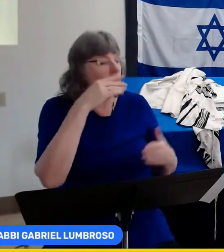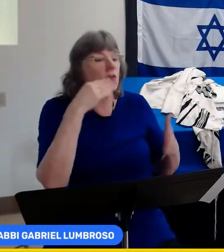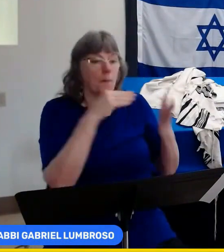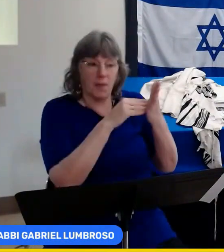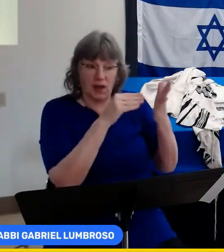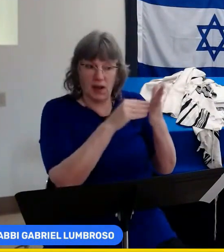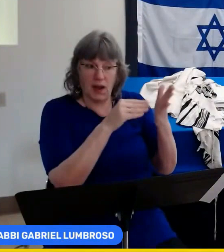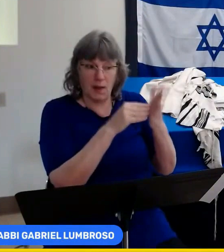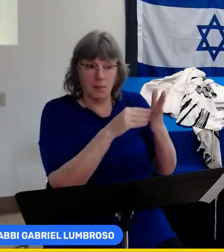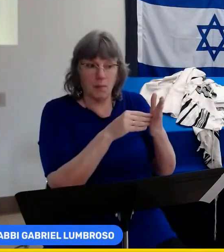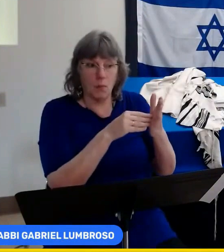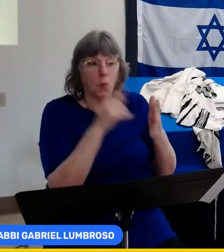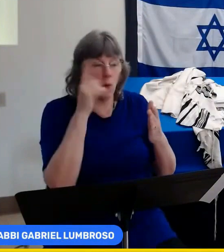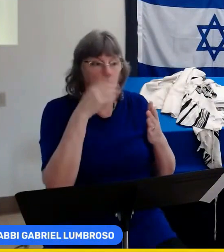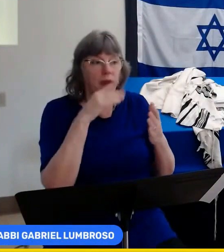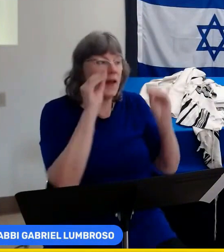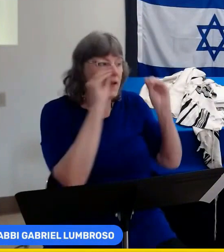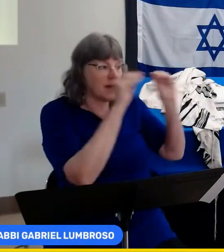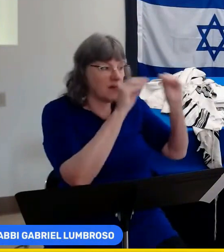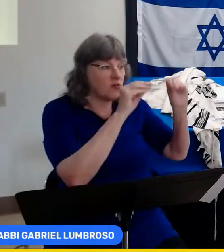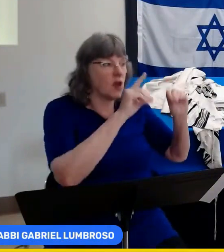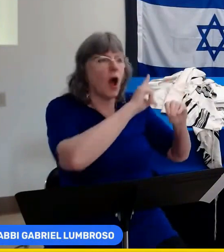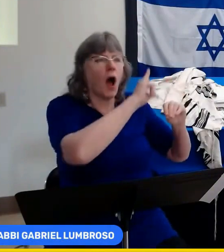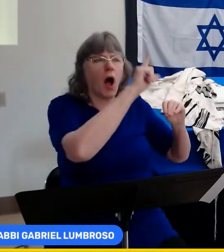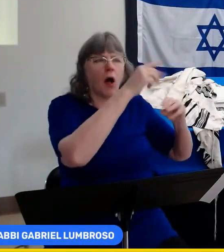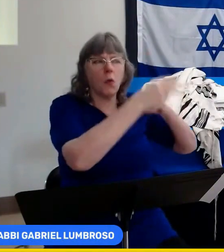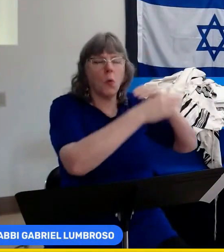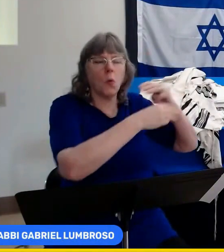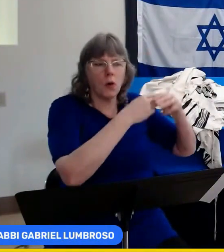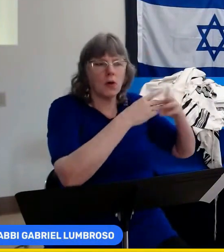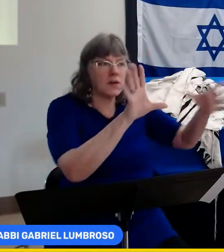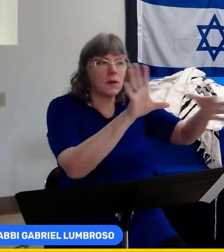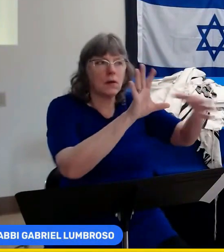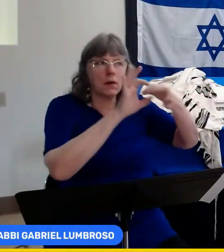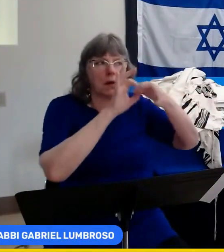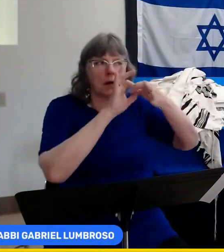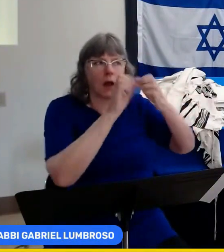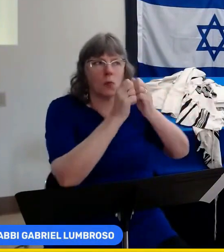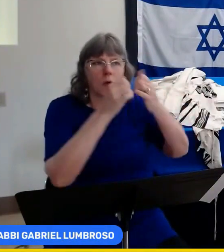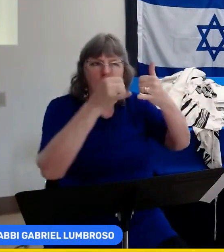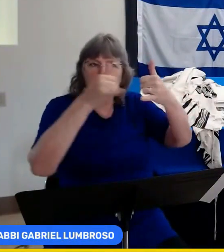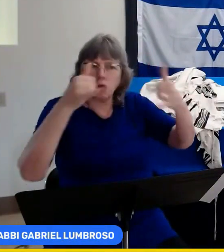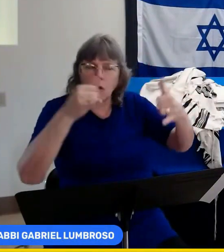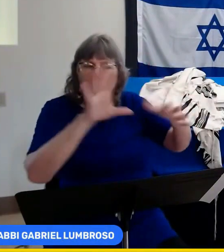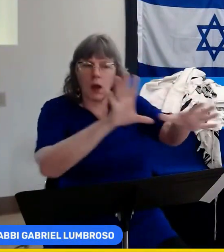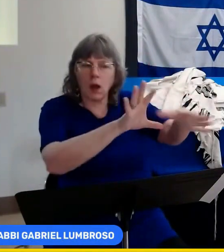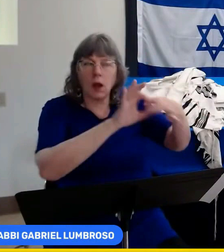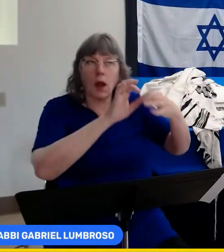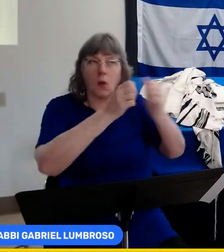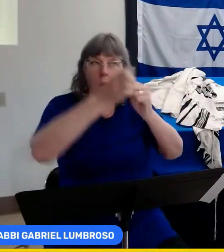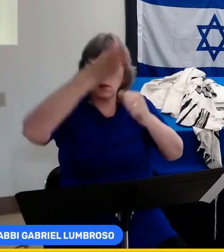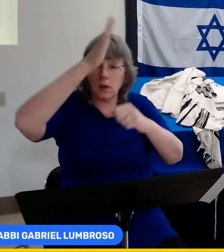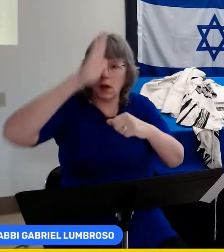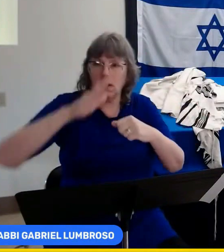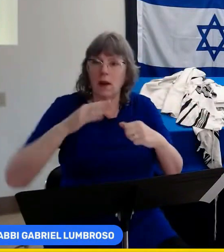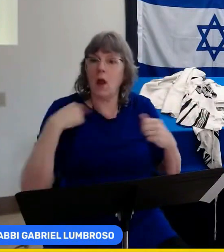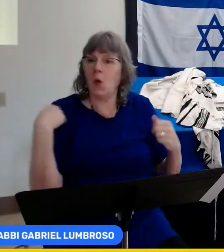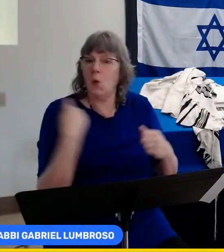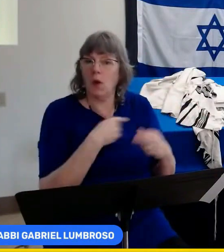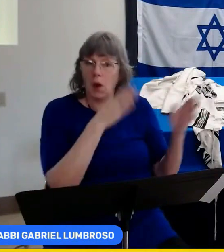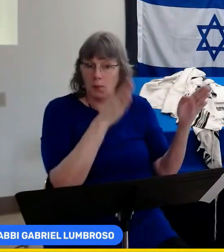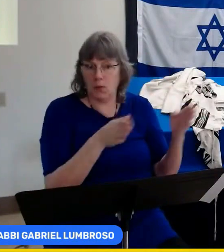be bringing the rest of the world into connection. And we're preparing today for that